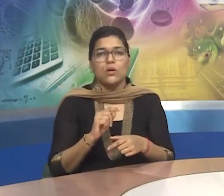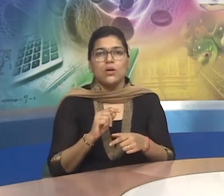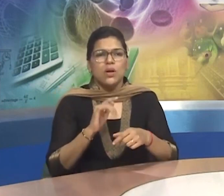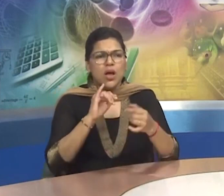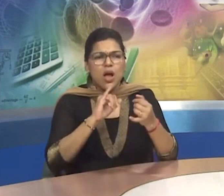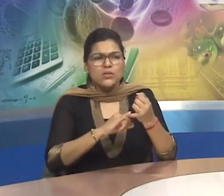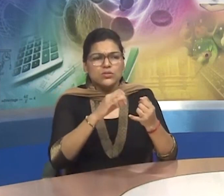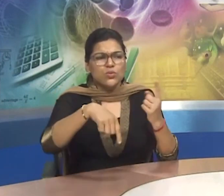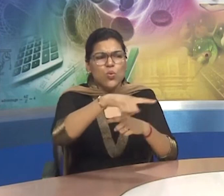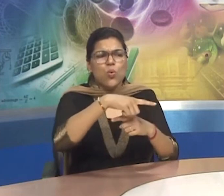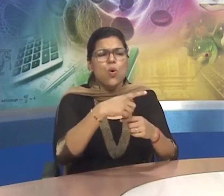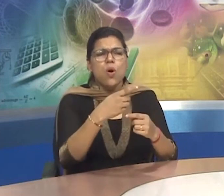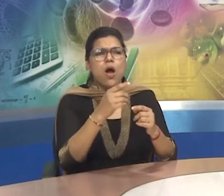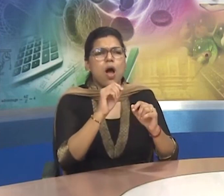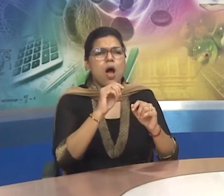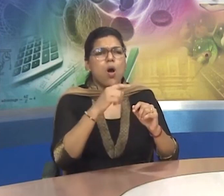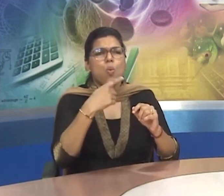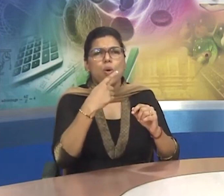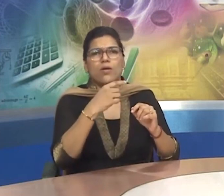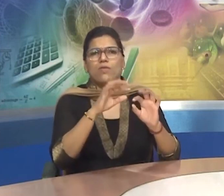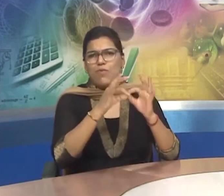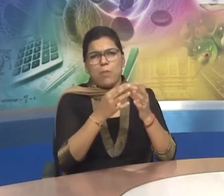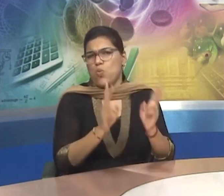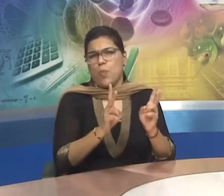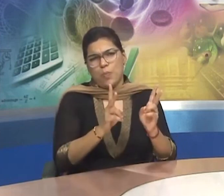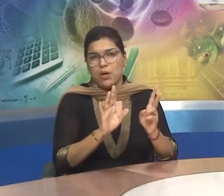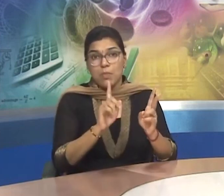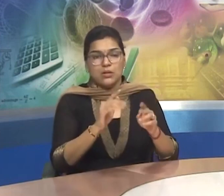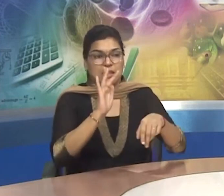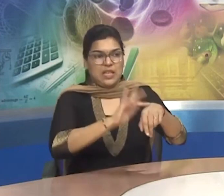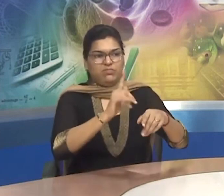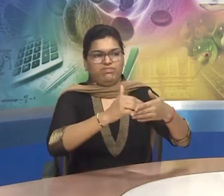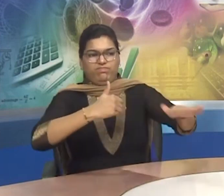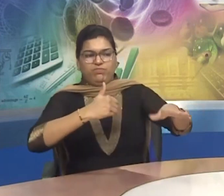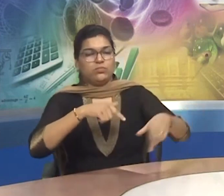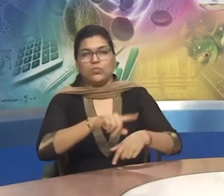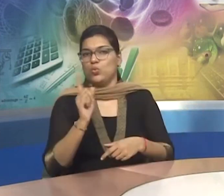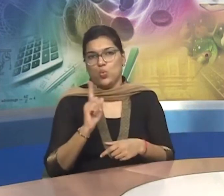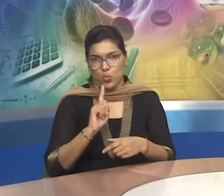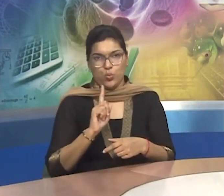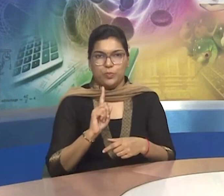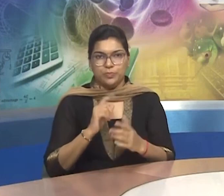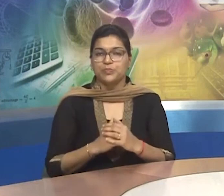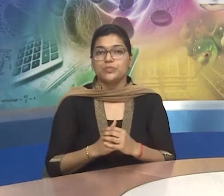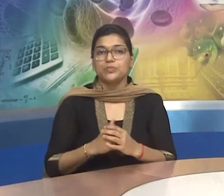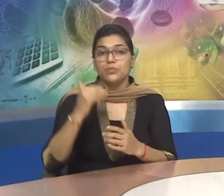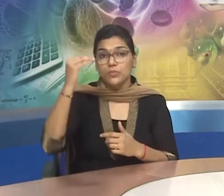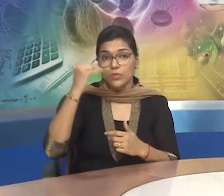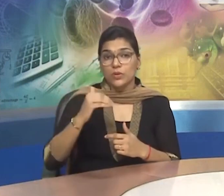caste on the grounds of untouchability, that you are a scheduled